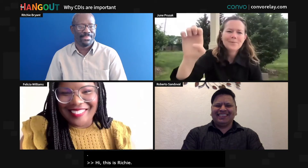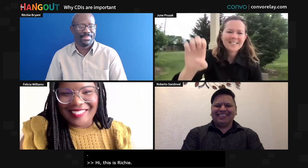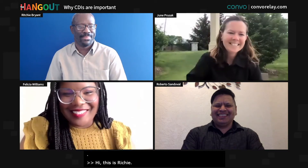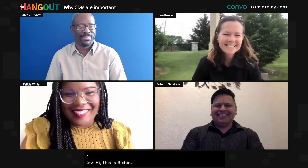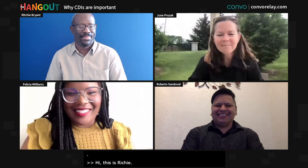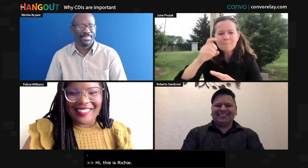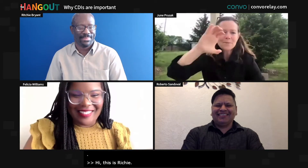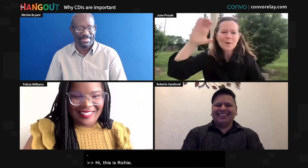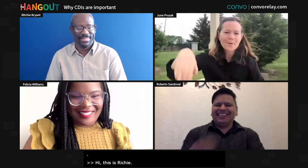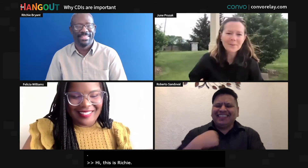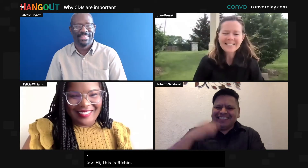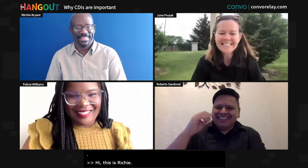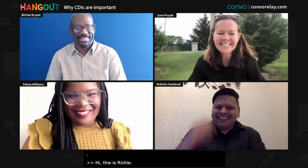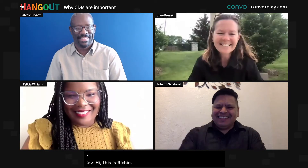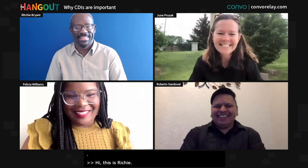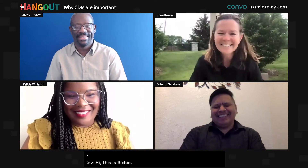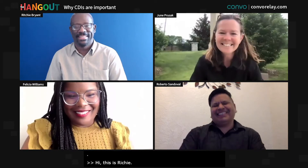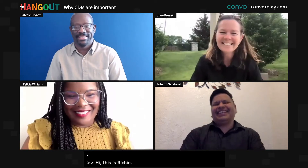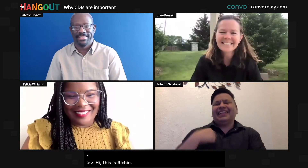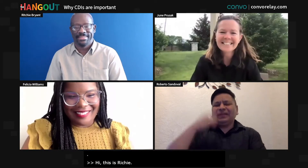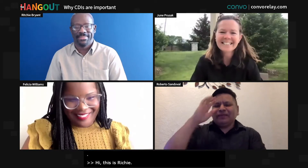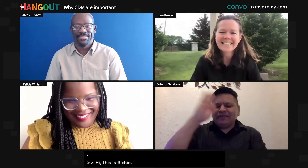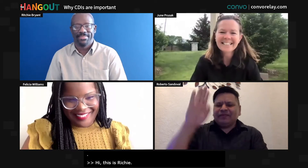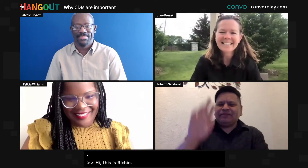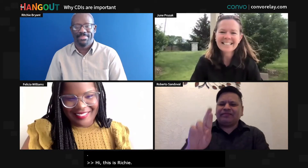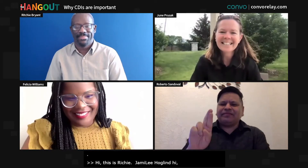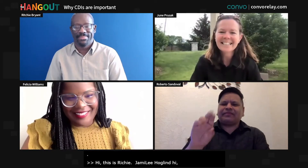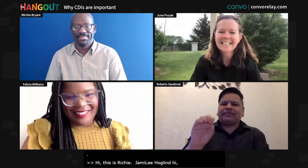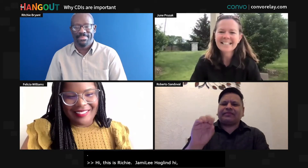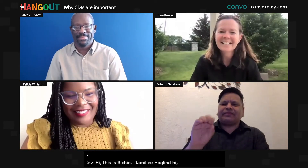Hey Hi. everyone, I'm June from Chicago.